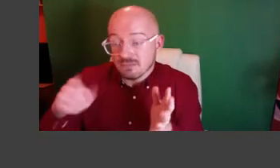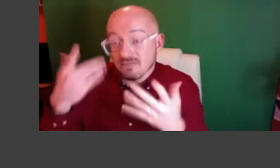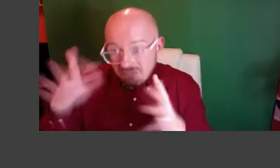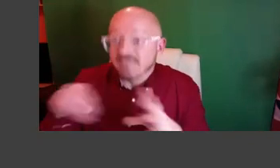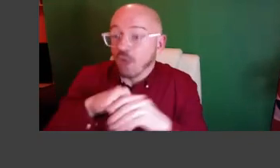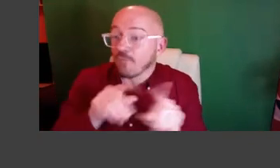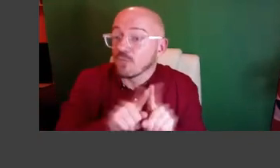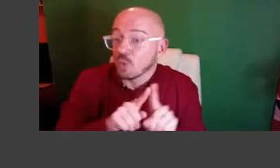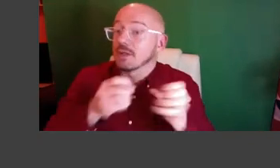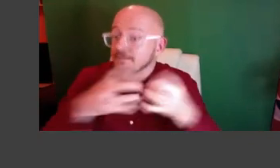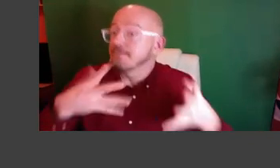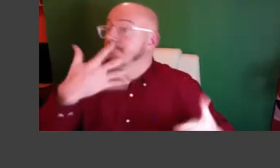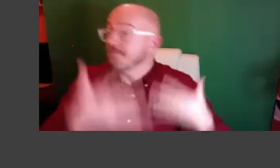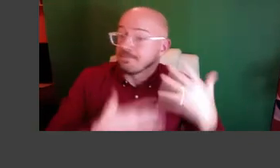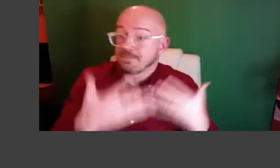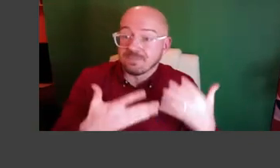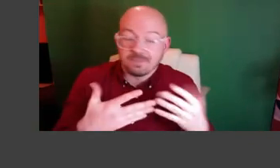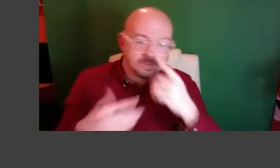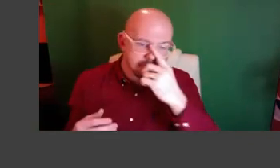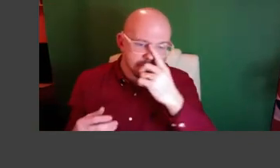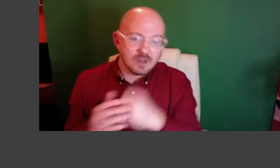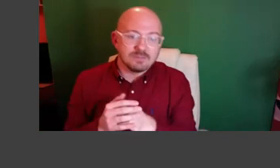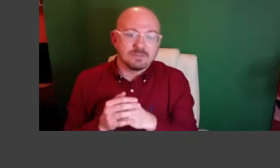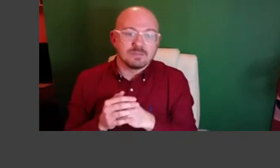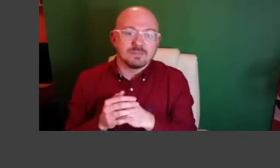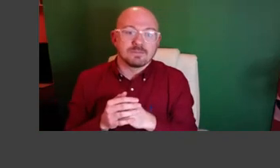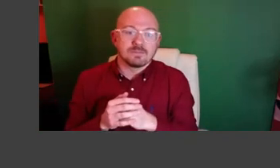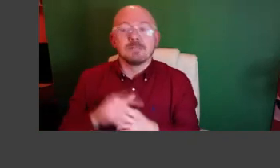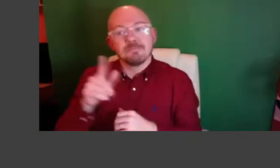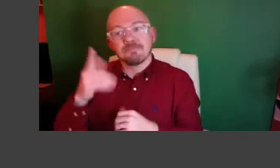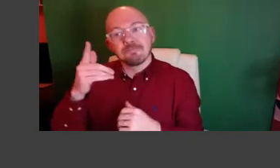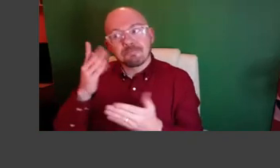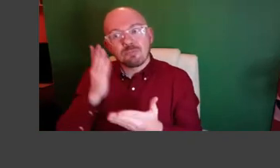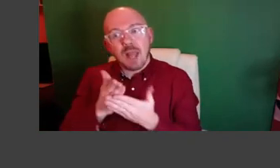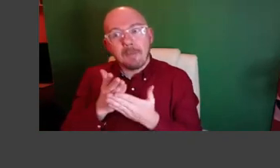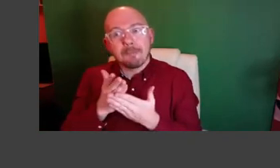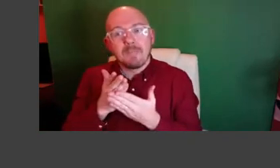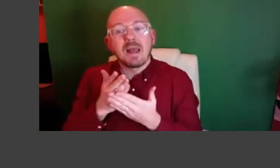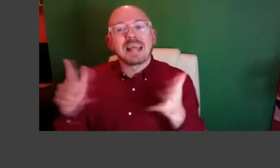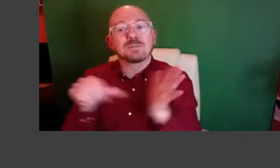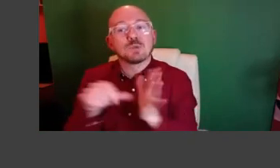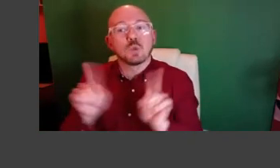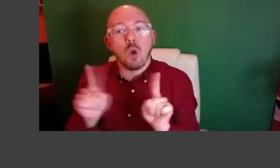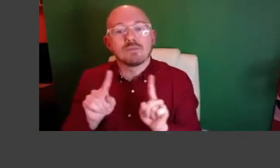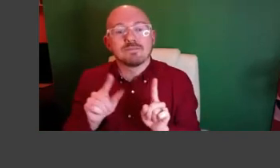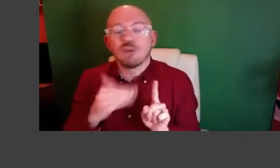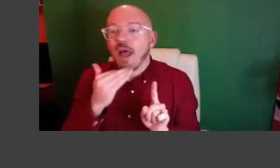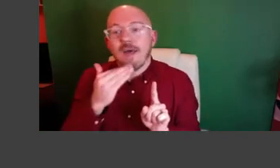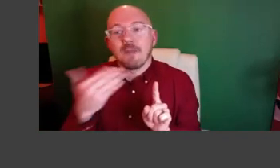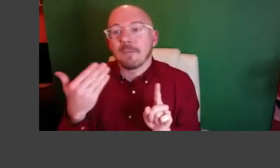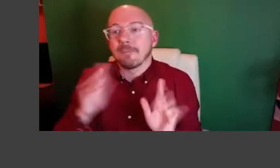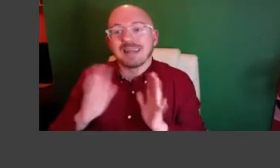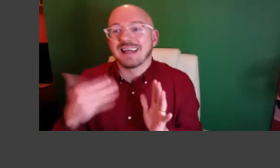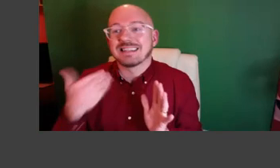team, and the Deafness, Cognition and Language Centre at UCL in London are all doing a lot of work to develop resources in this